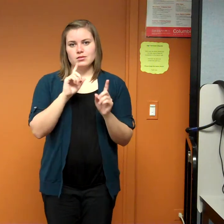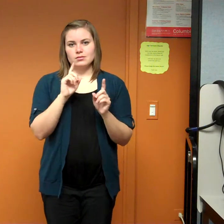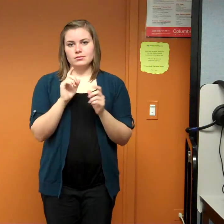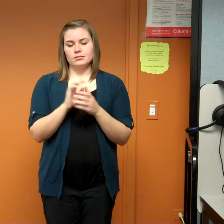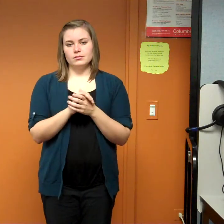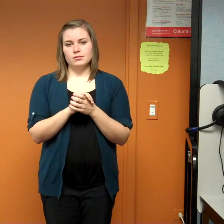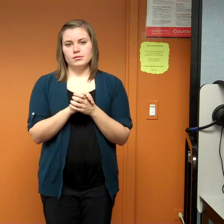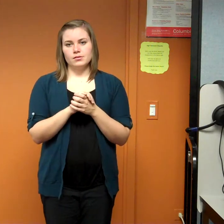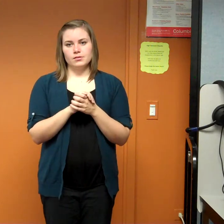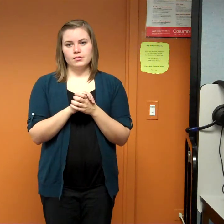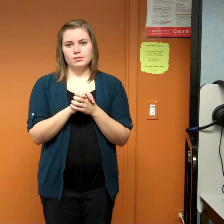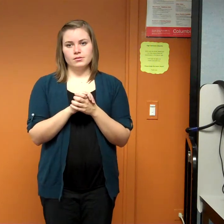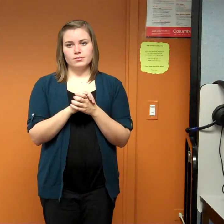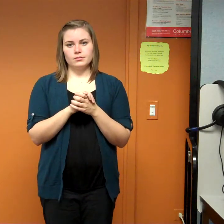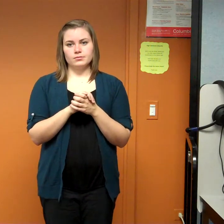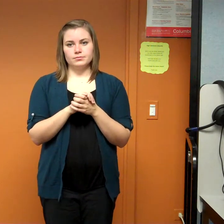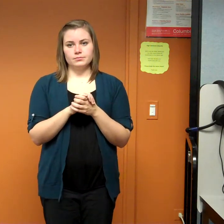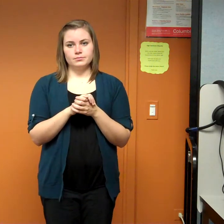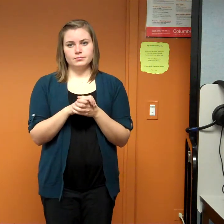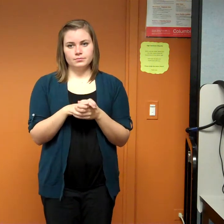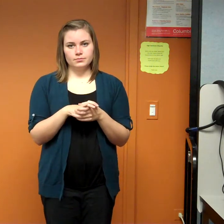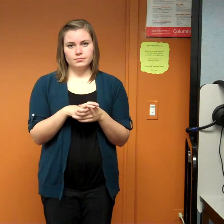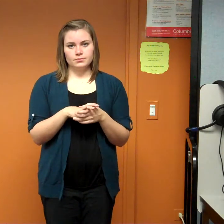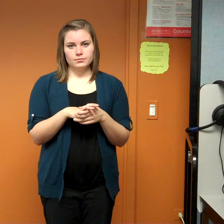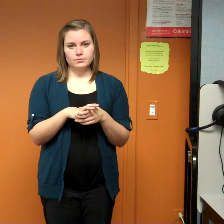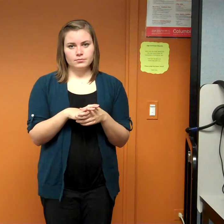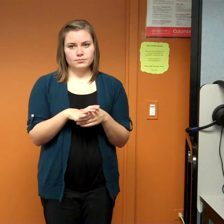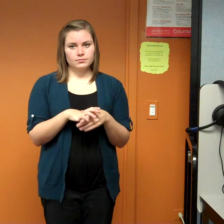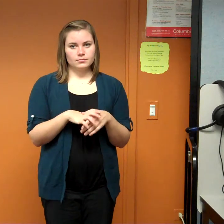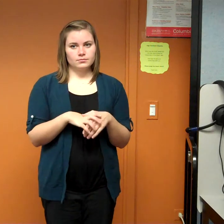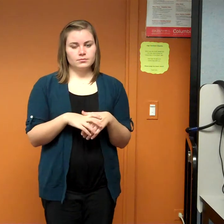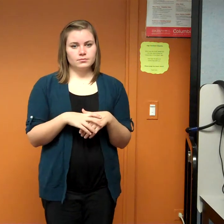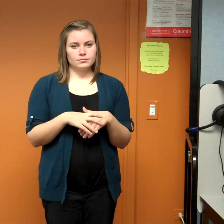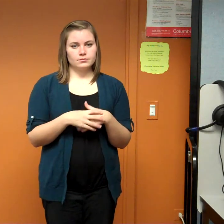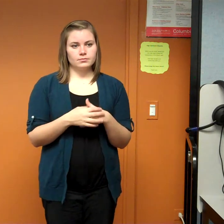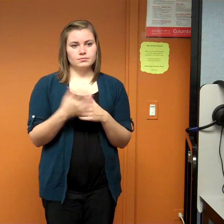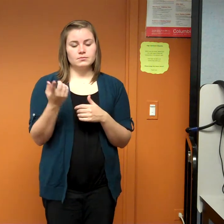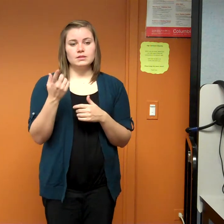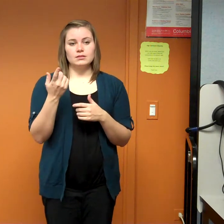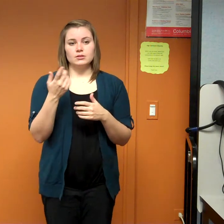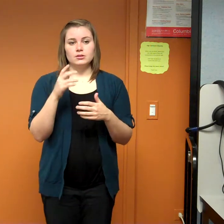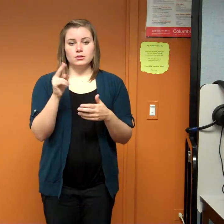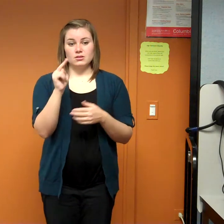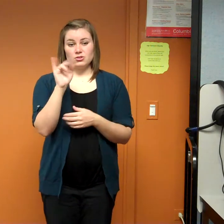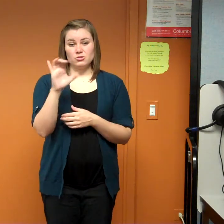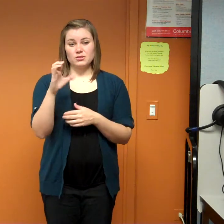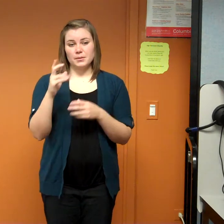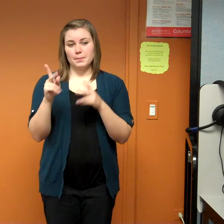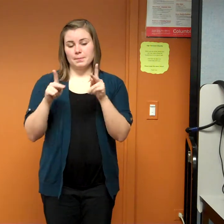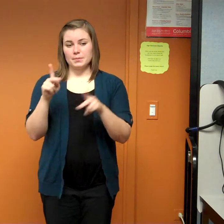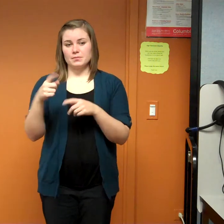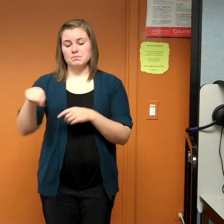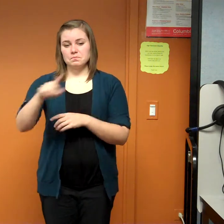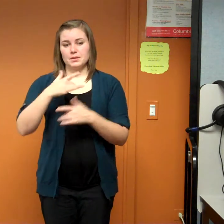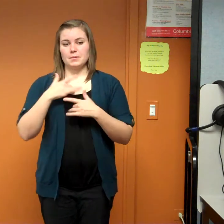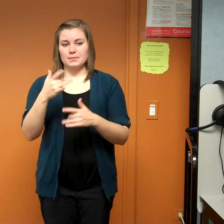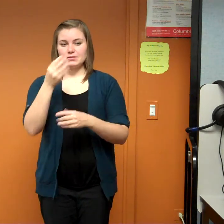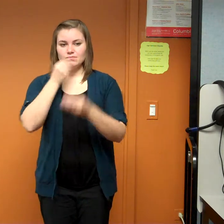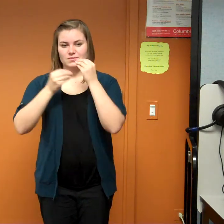like be tourists and see shows and stuff, so they're always eating late. And we went to this little like pub diner kind